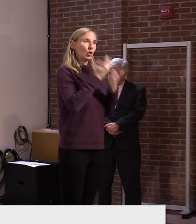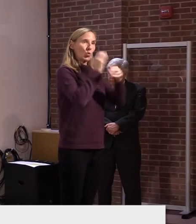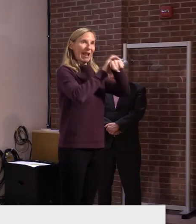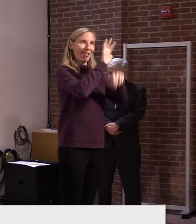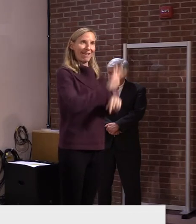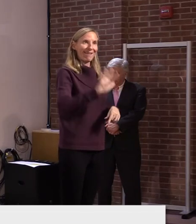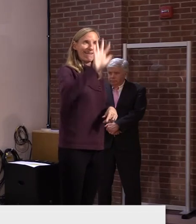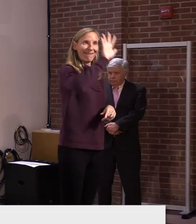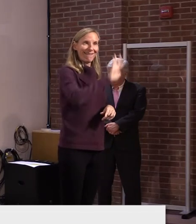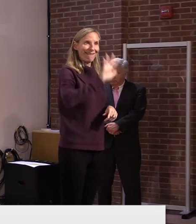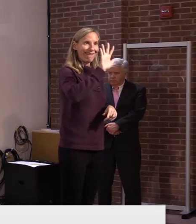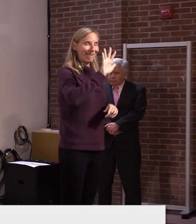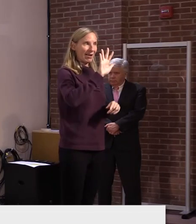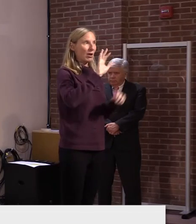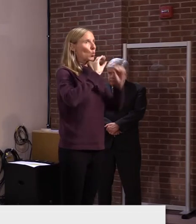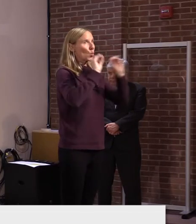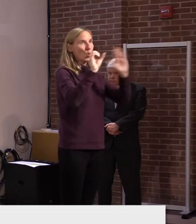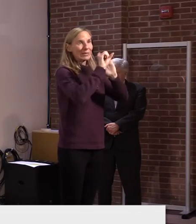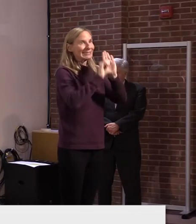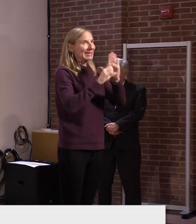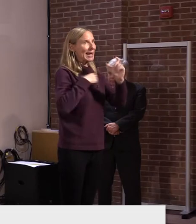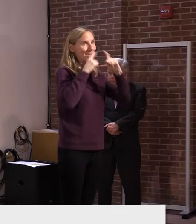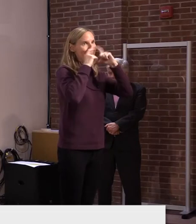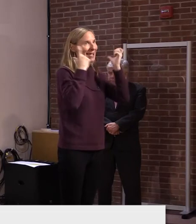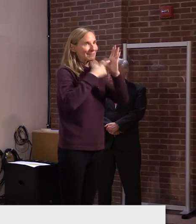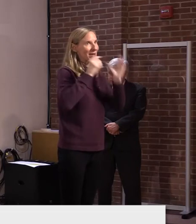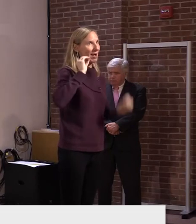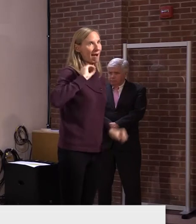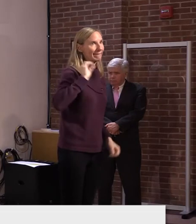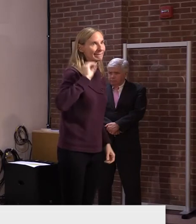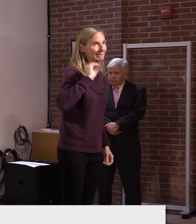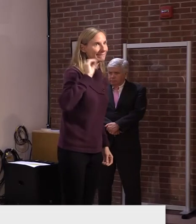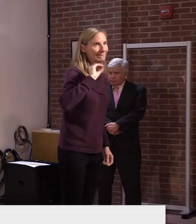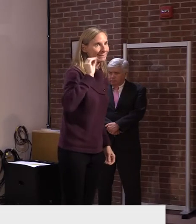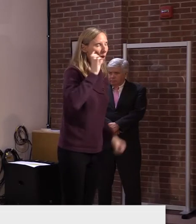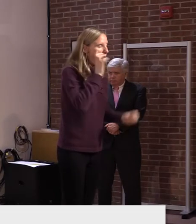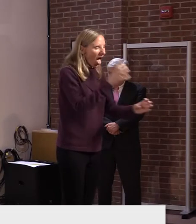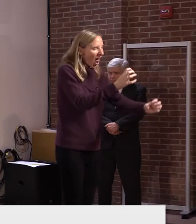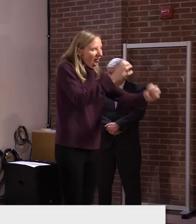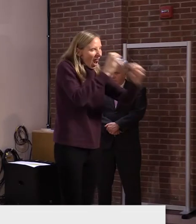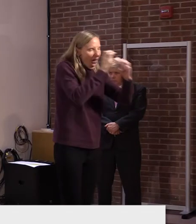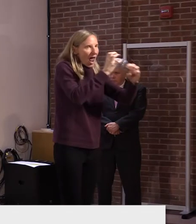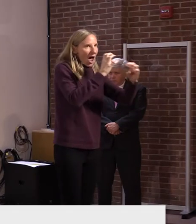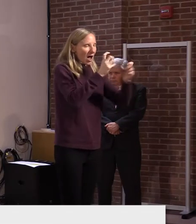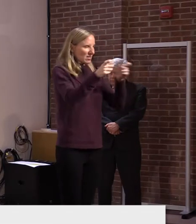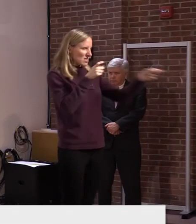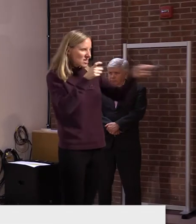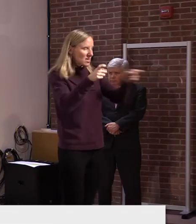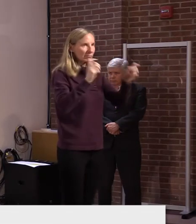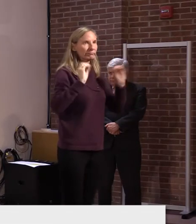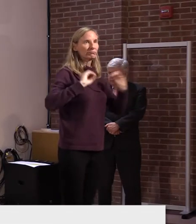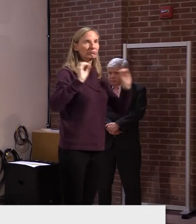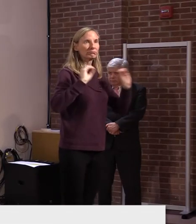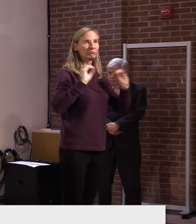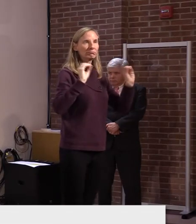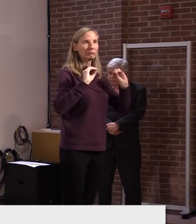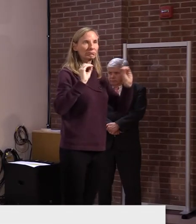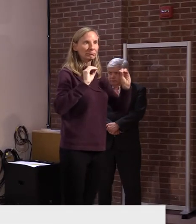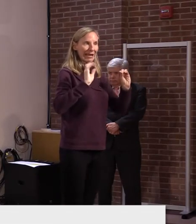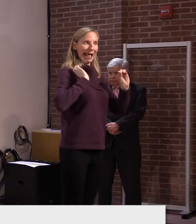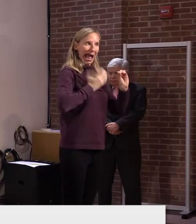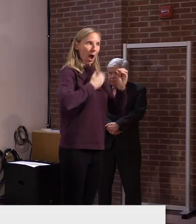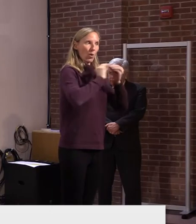a mask mandate or any stringent mitigation measures, and our numbers are starting to